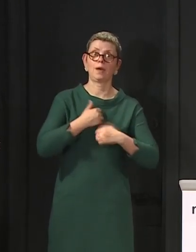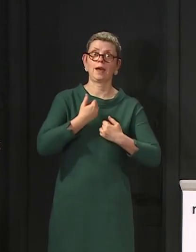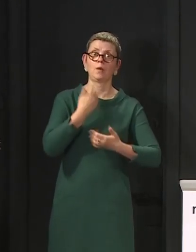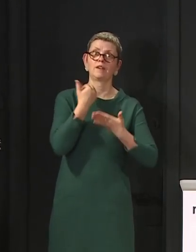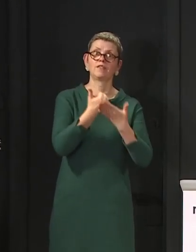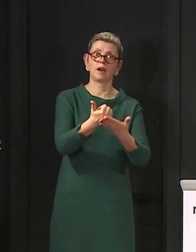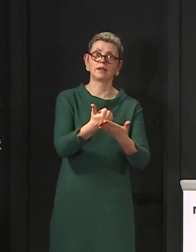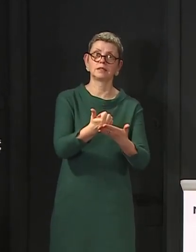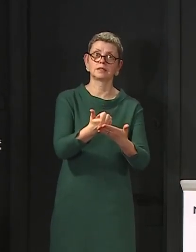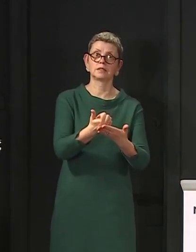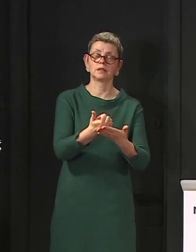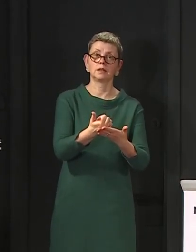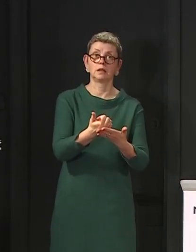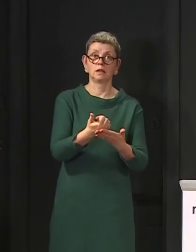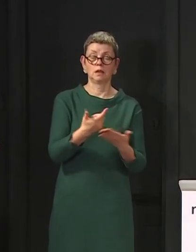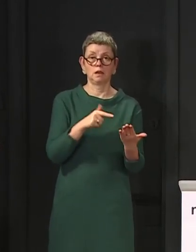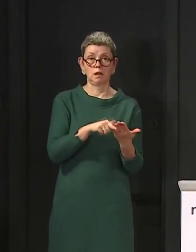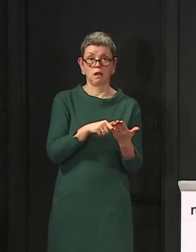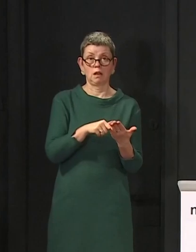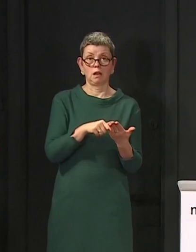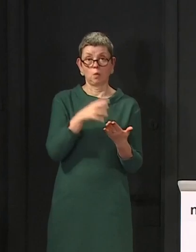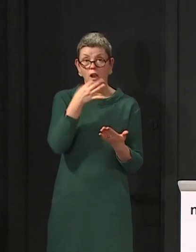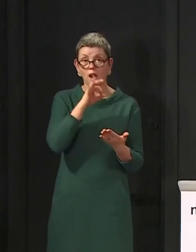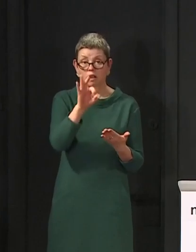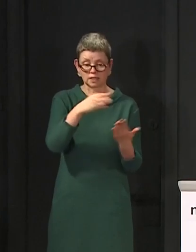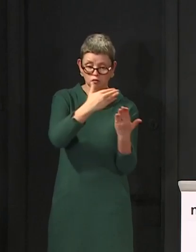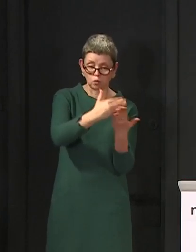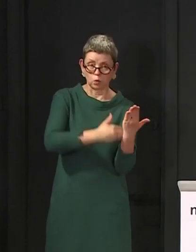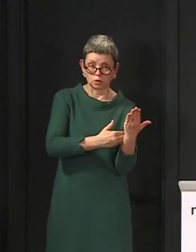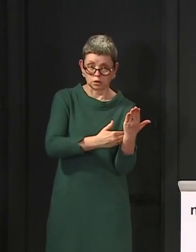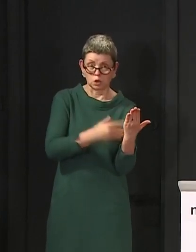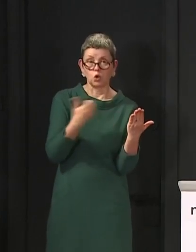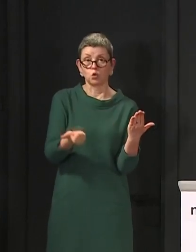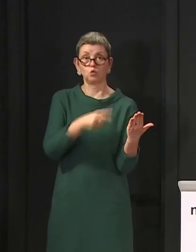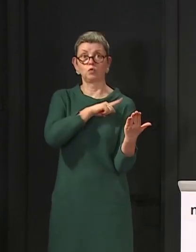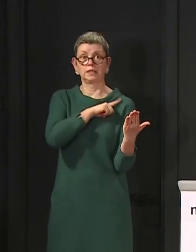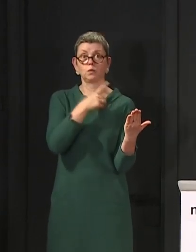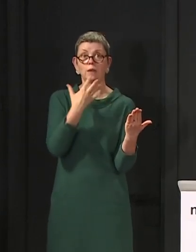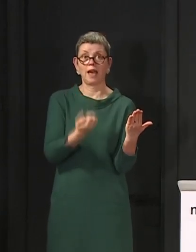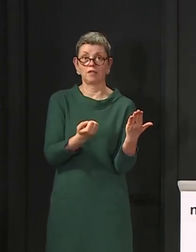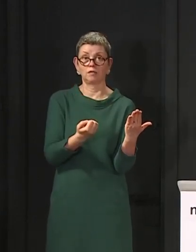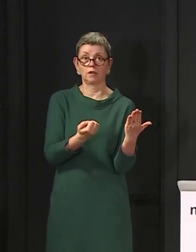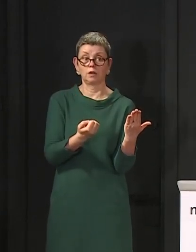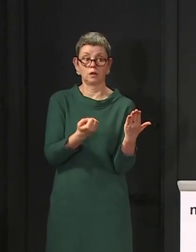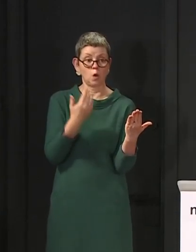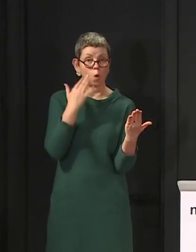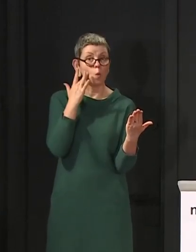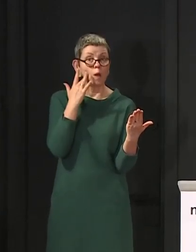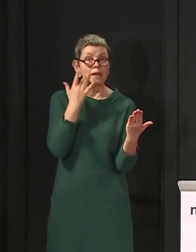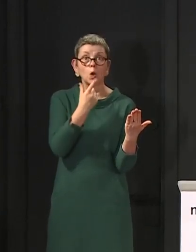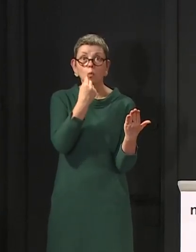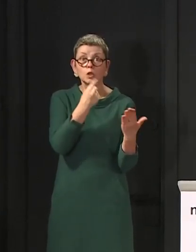not asking you to do these things for no reason. And let me stress again, I will not ask you to do any of this for any